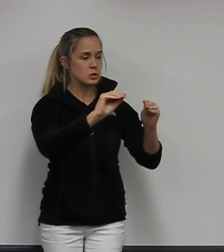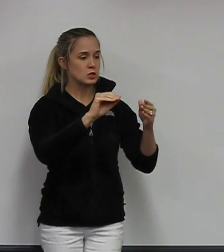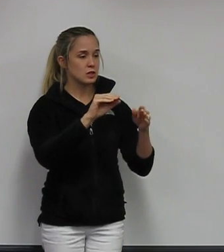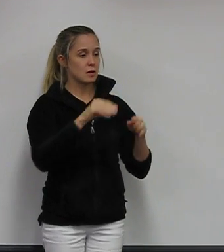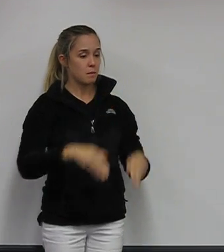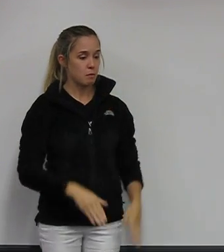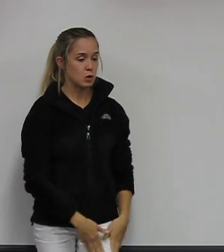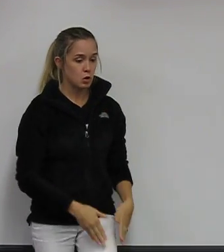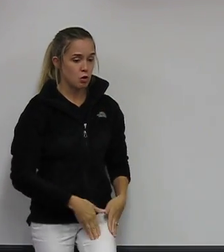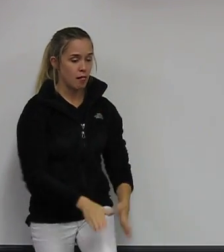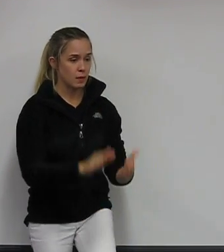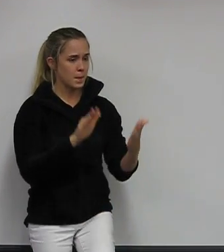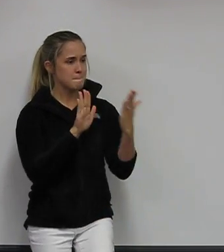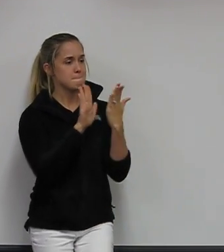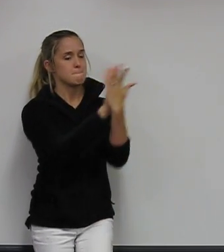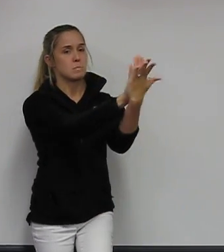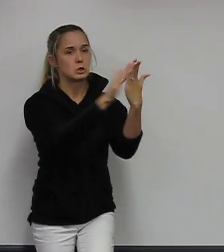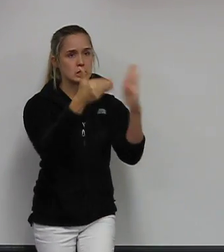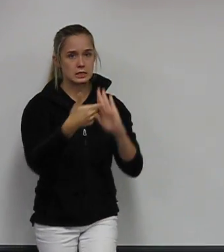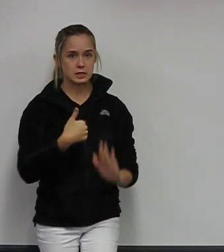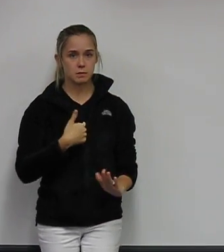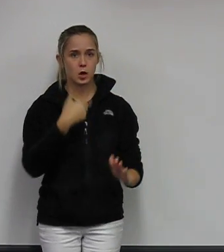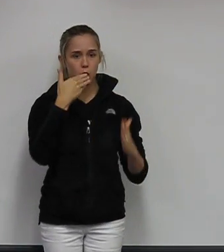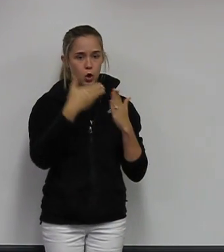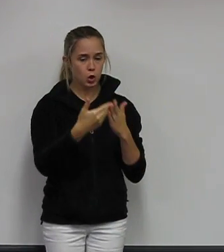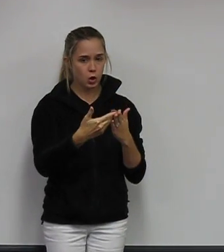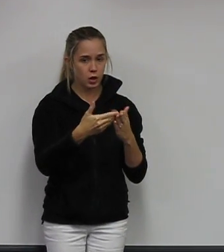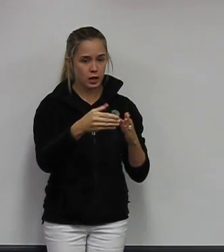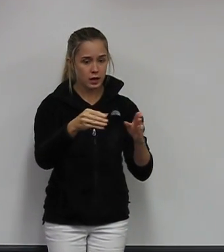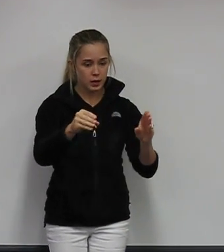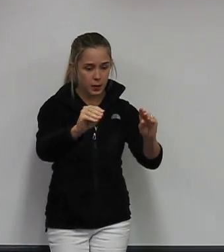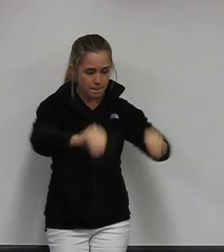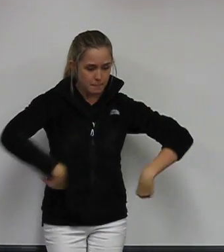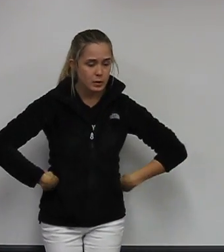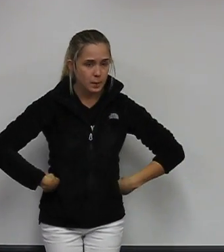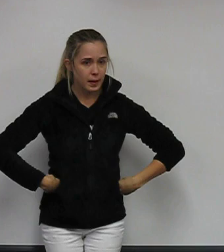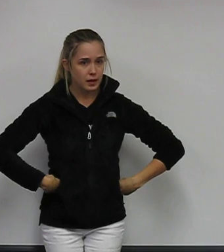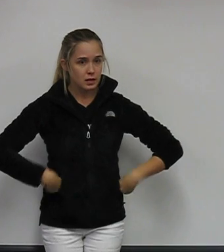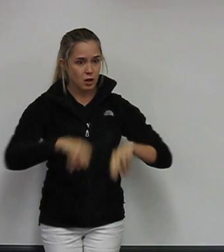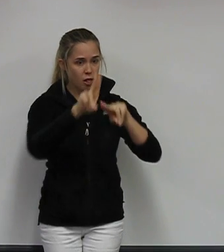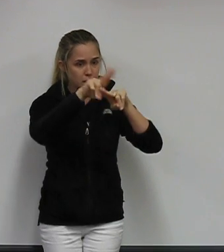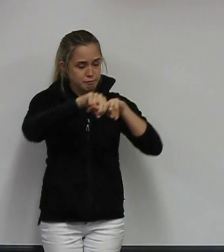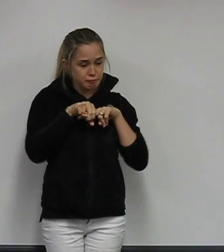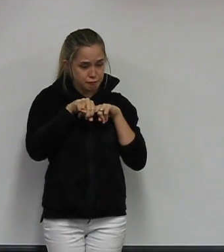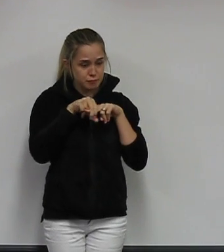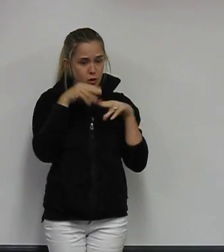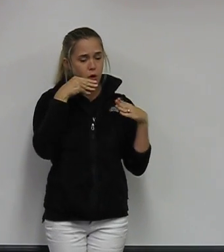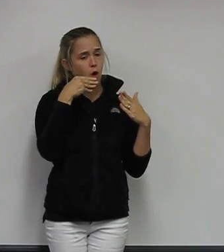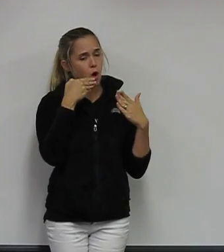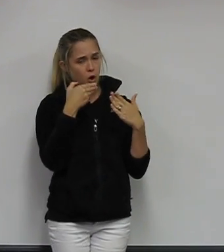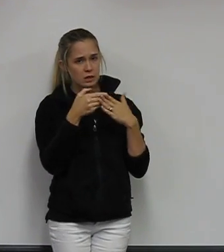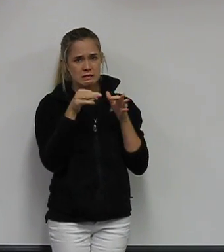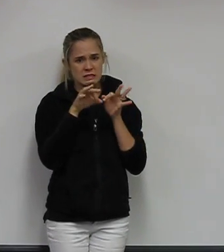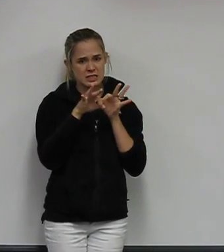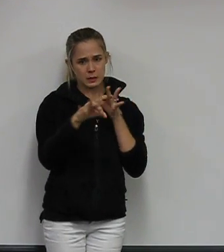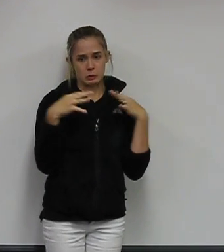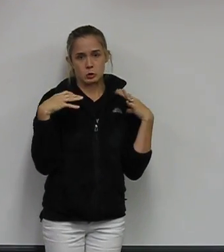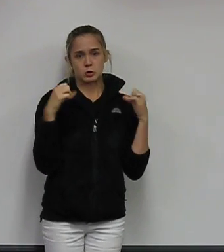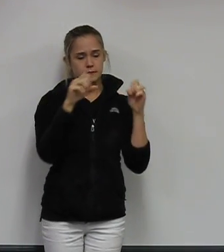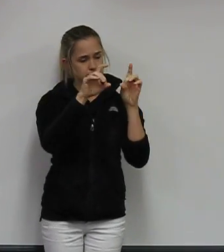out. Good. Now pull them together. Pull your legs towards you. Good. And that's just some simple strength testing that we can do while the child